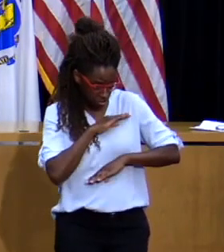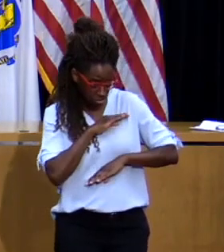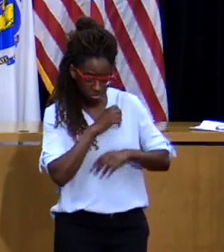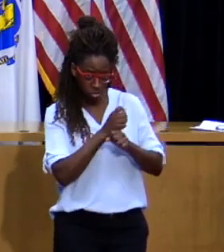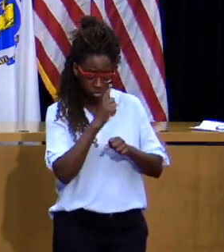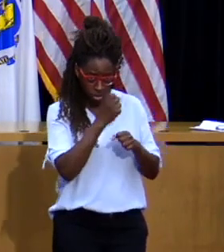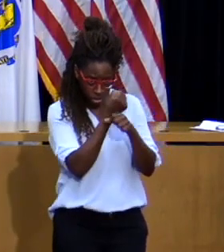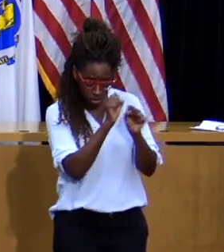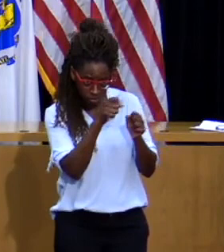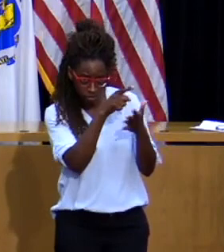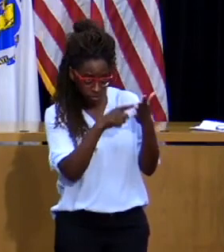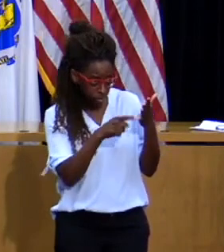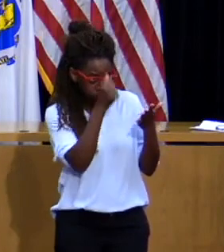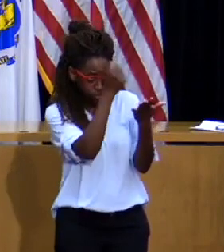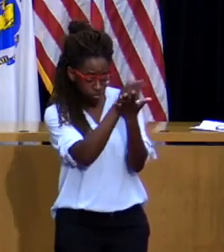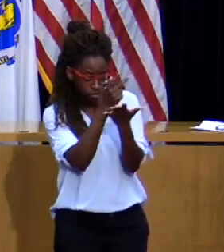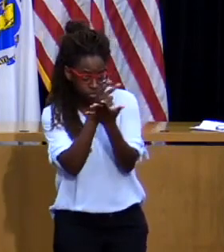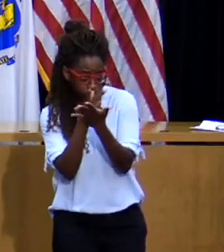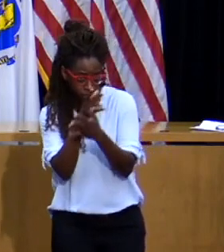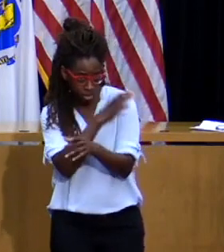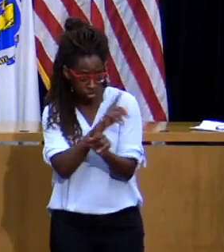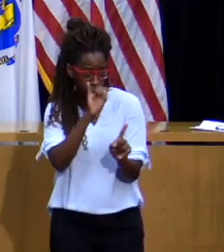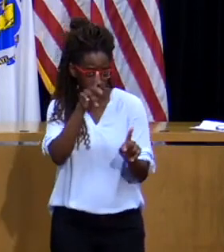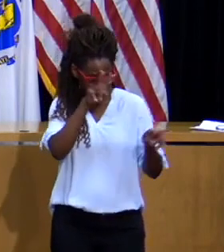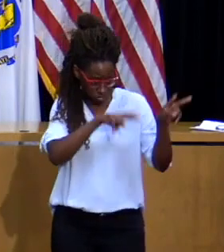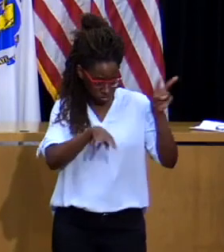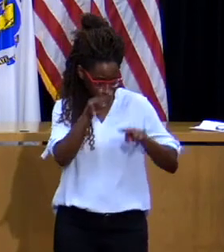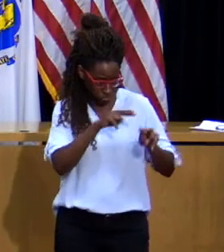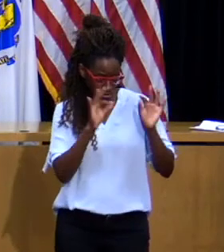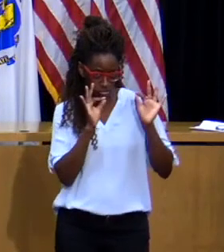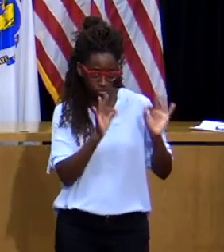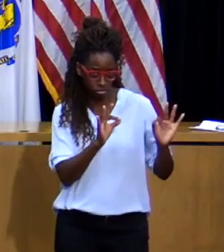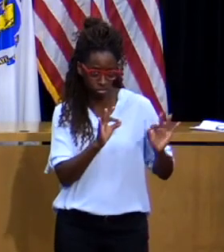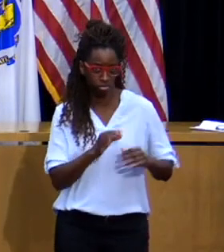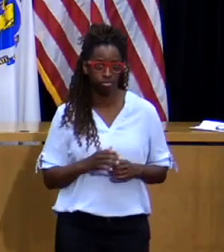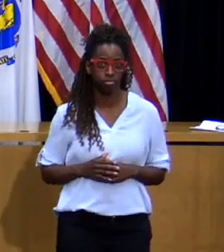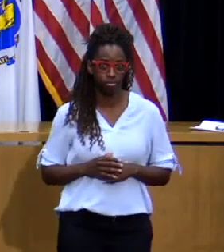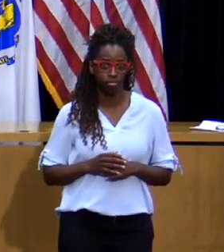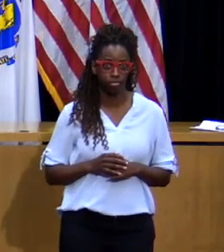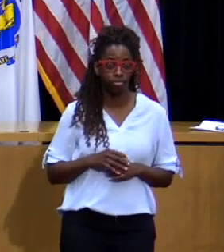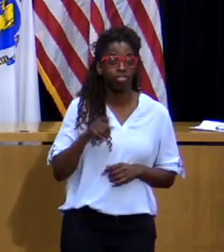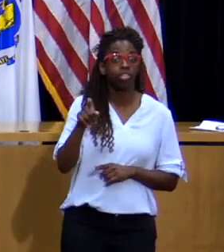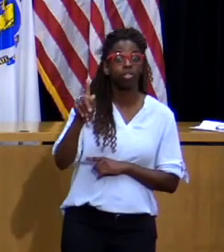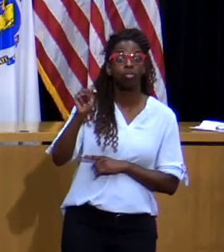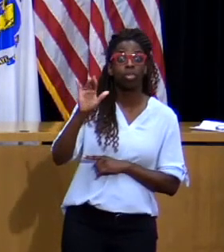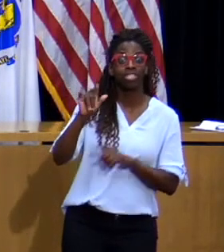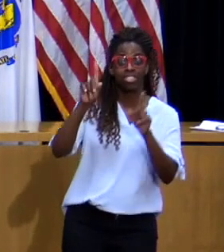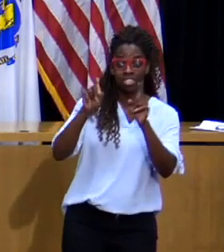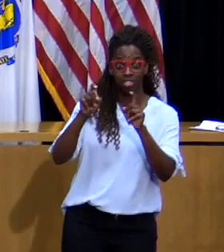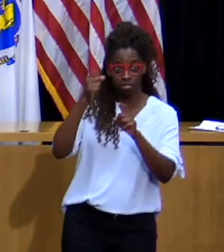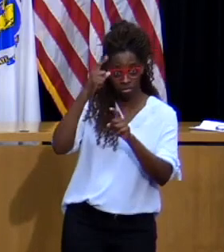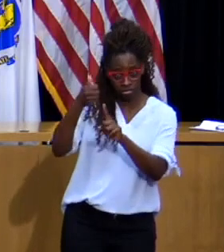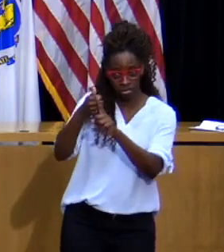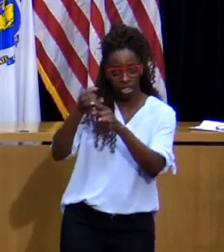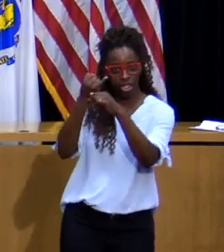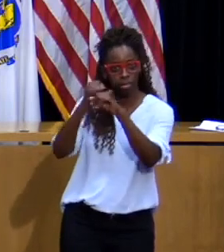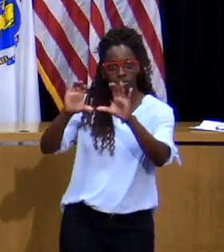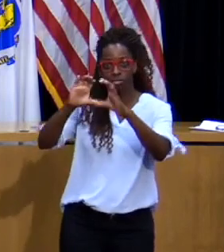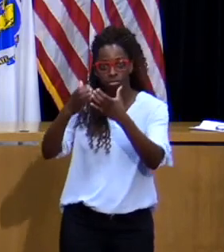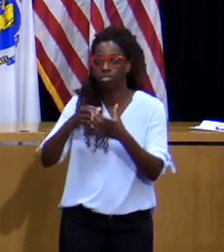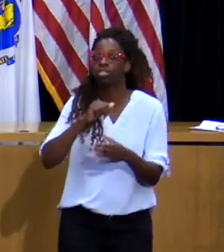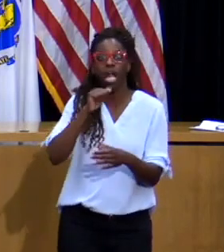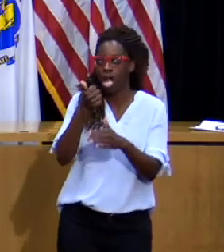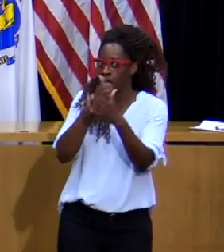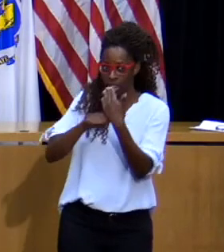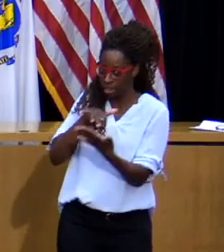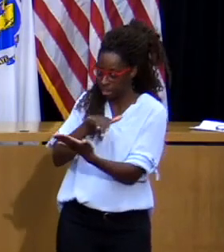each trial, an independent data safety monitoring board, independent group of experts, separate from the study, separate from the government,